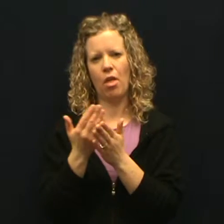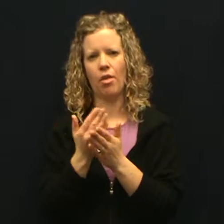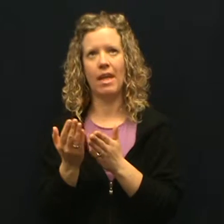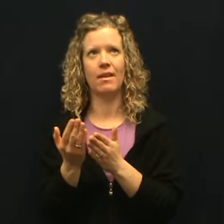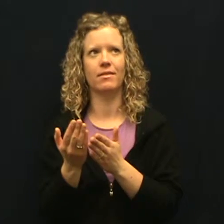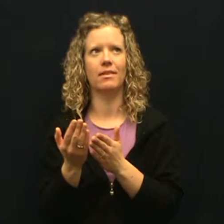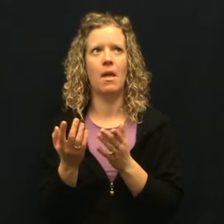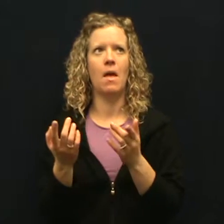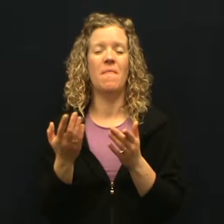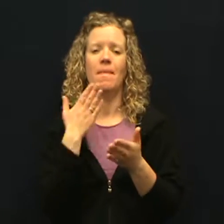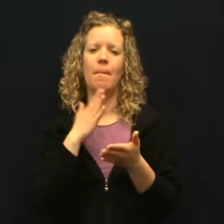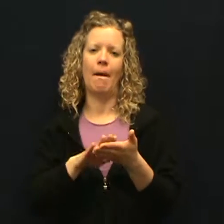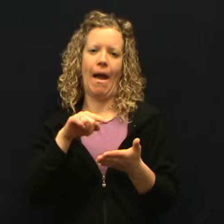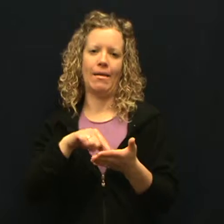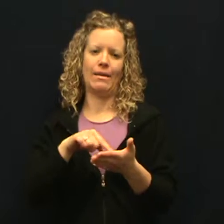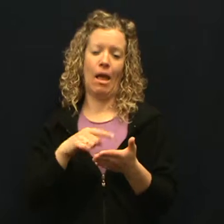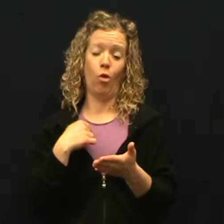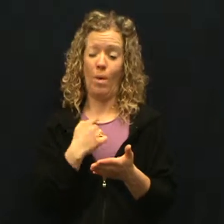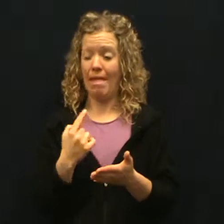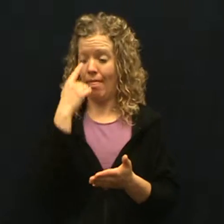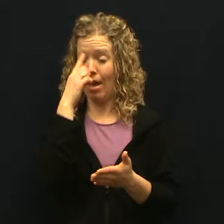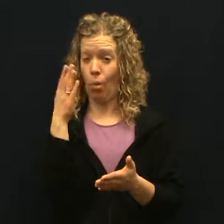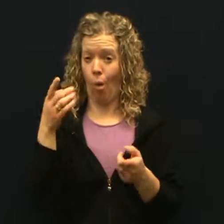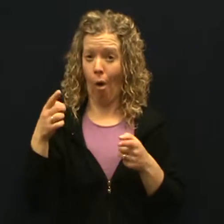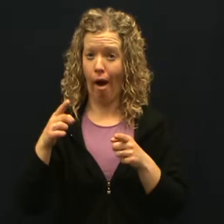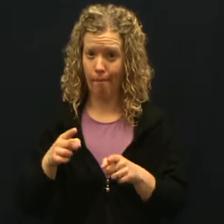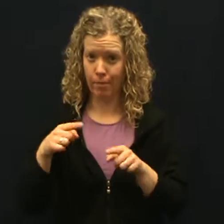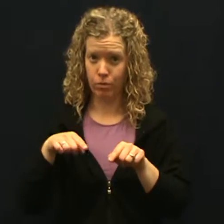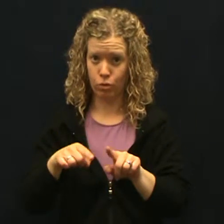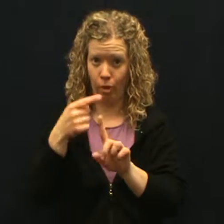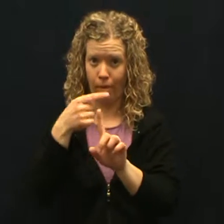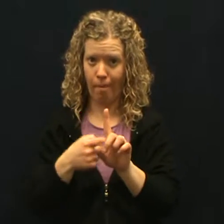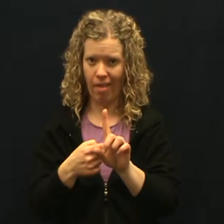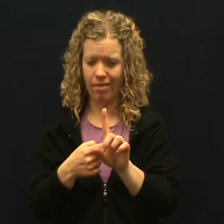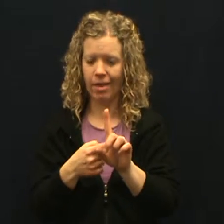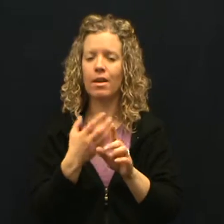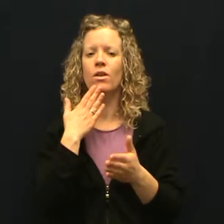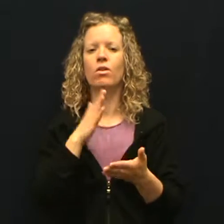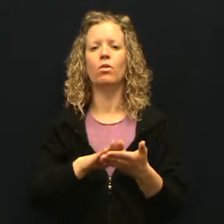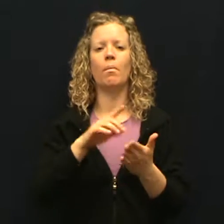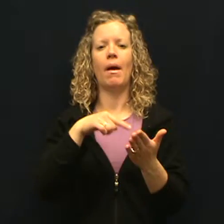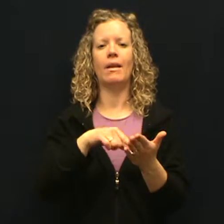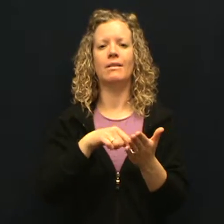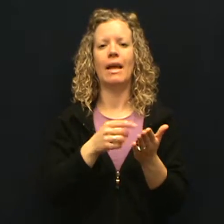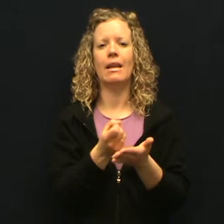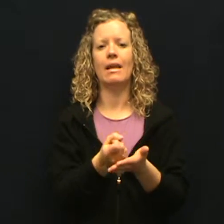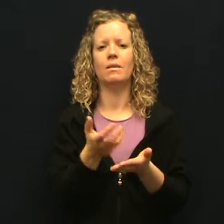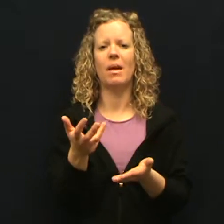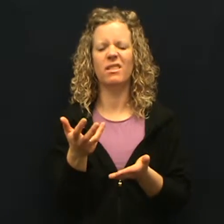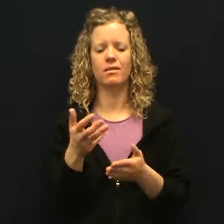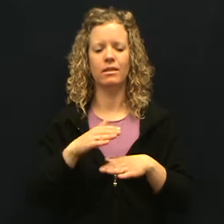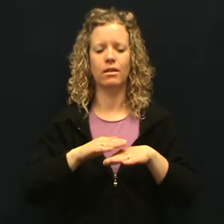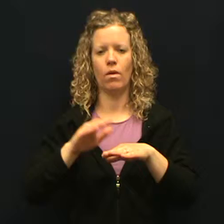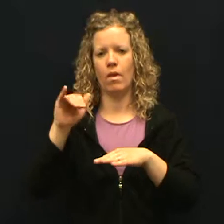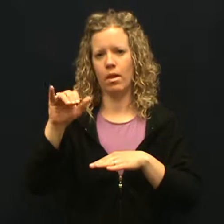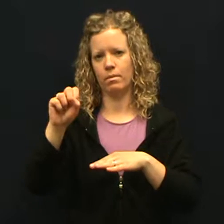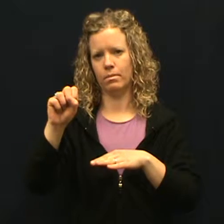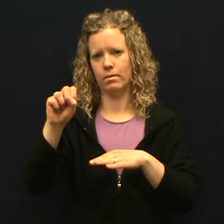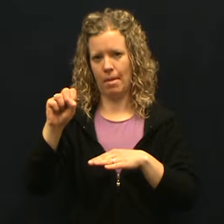on our sales experience. So you can see bad debt expense again shows up on the income statement, reduces our